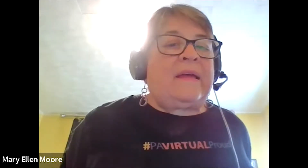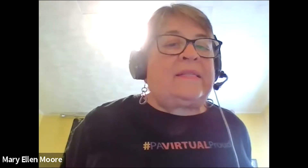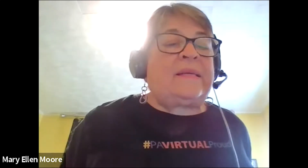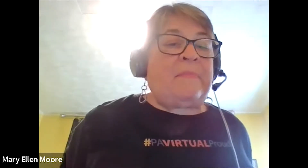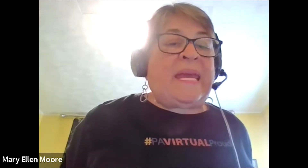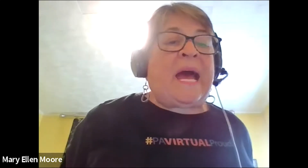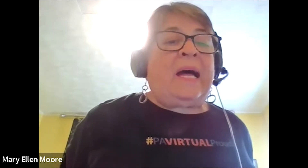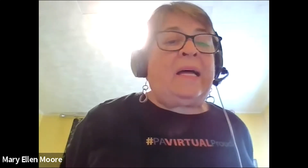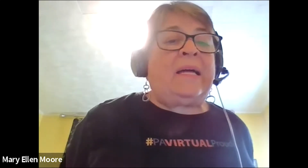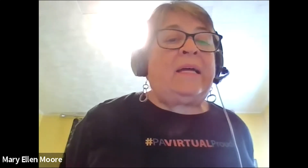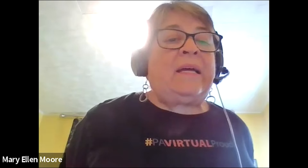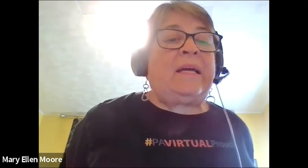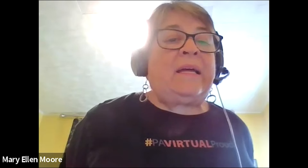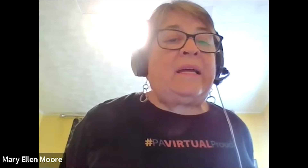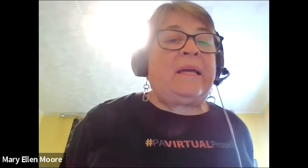Is it Mia?